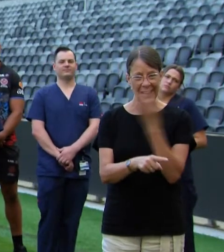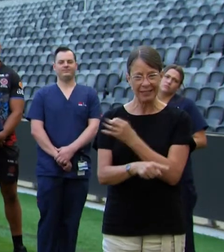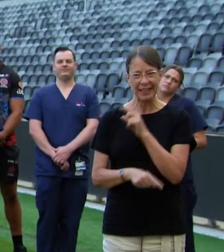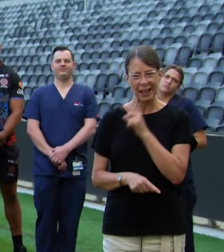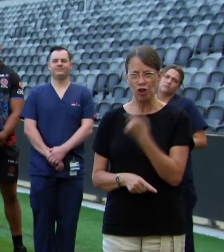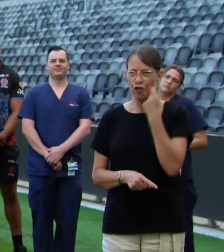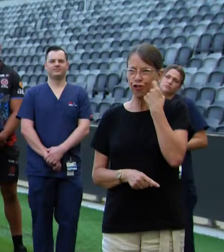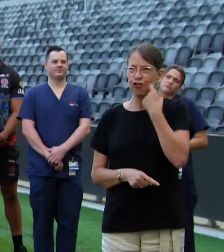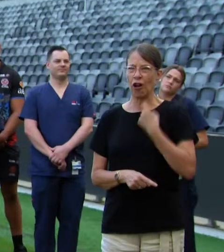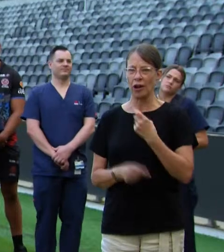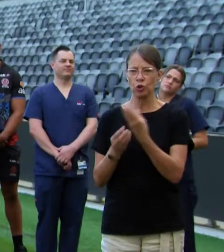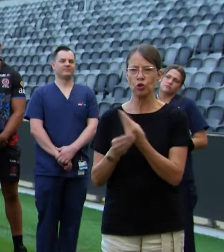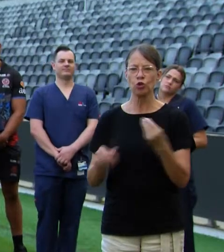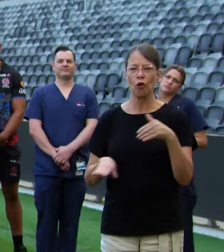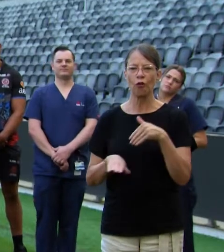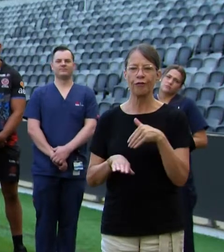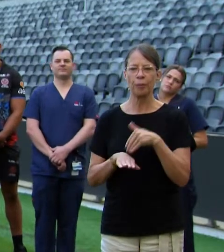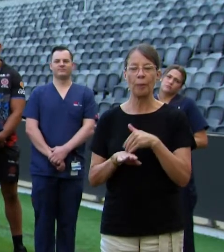stop it